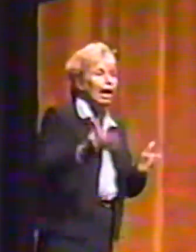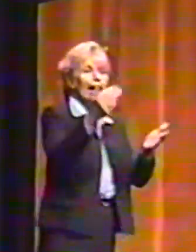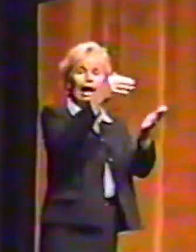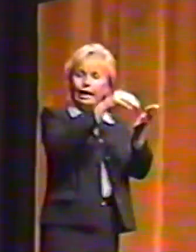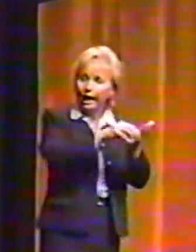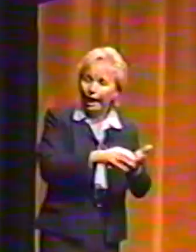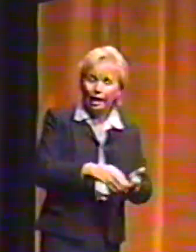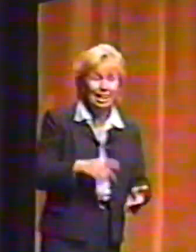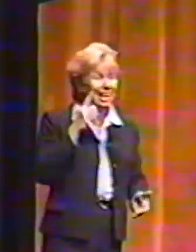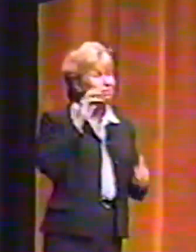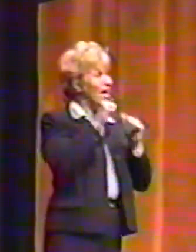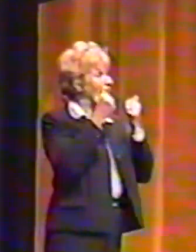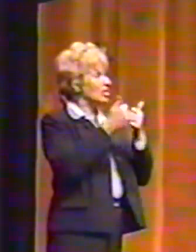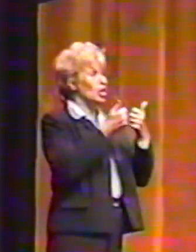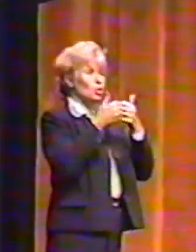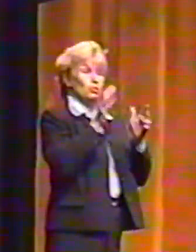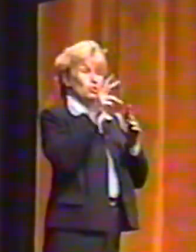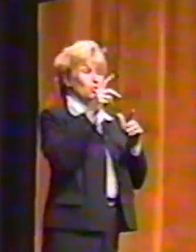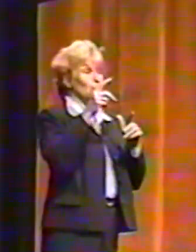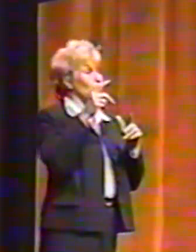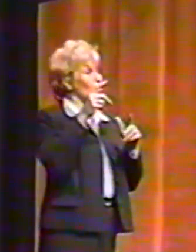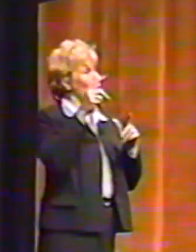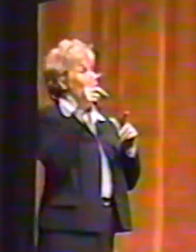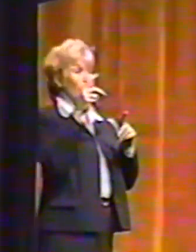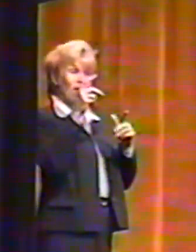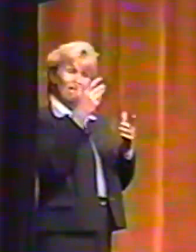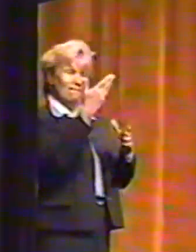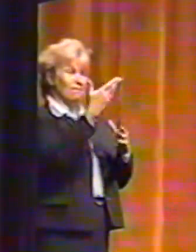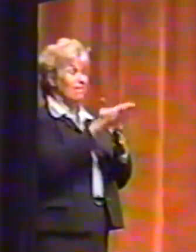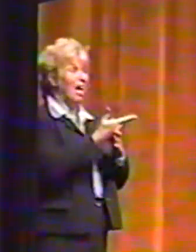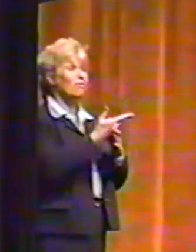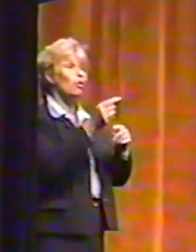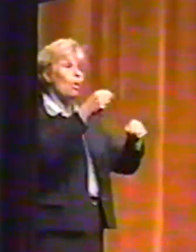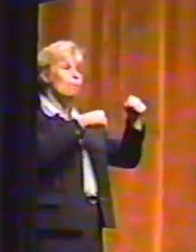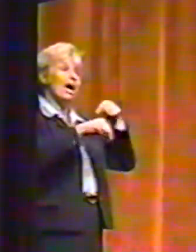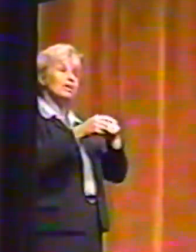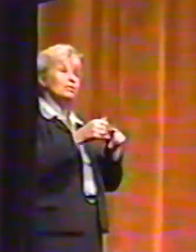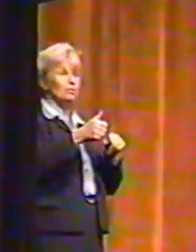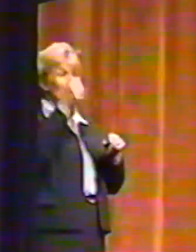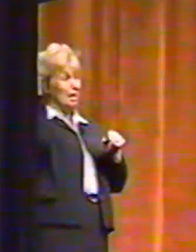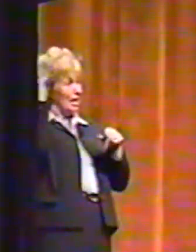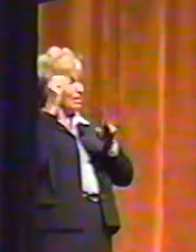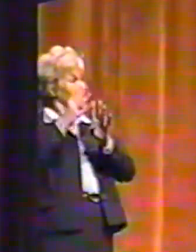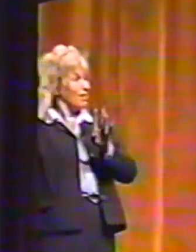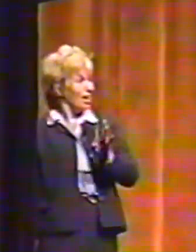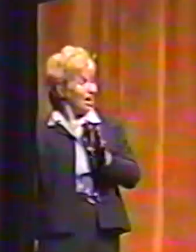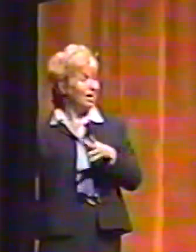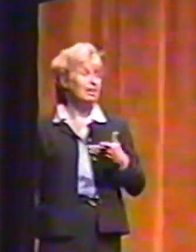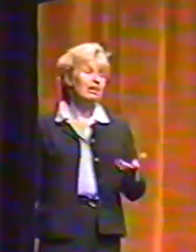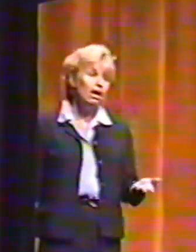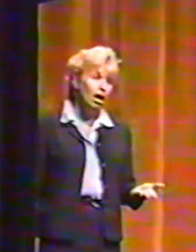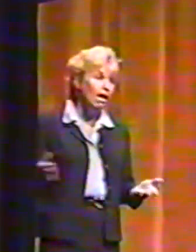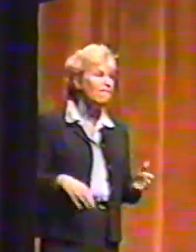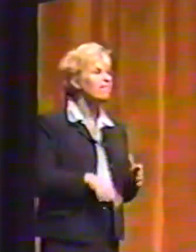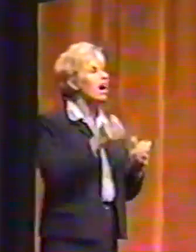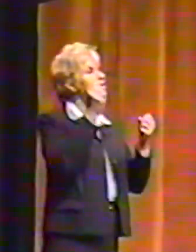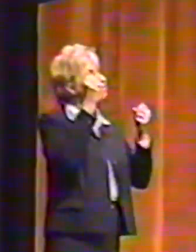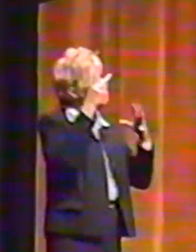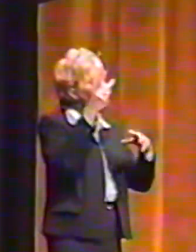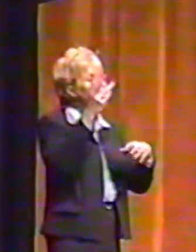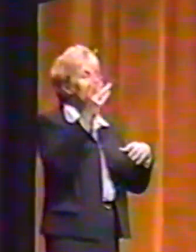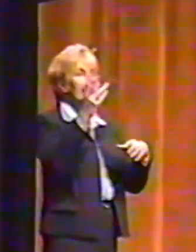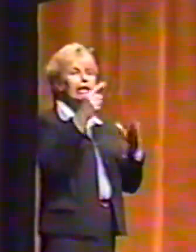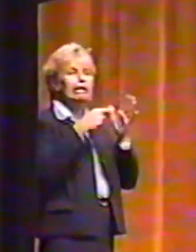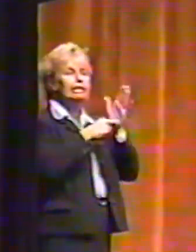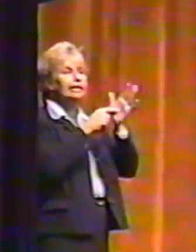agency loses your file, you have to go back to the end of the line. We also found a lot of cases of corruption. In the Portland office, for